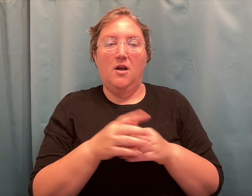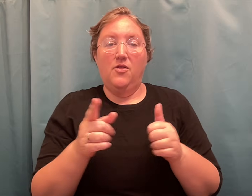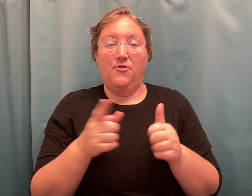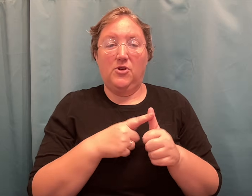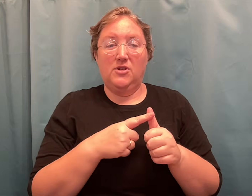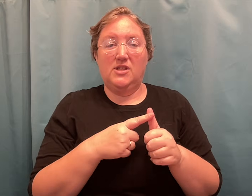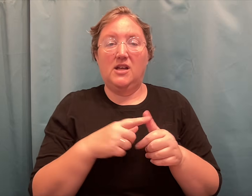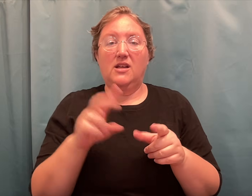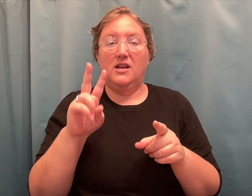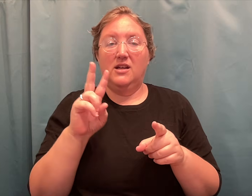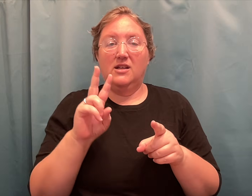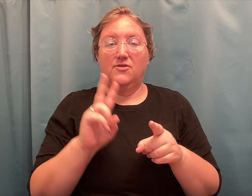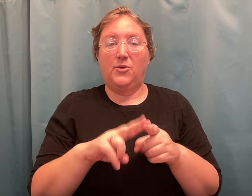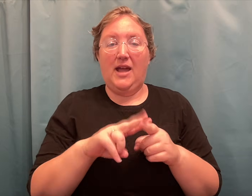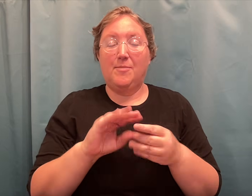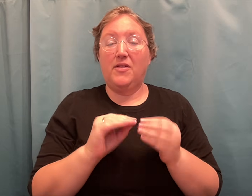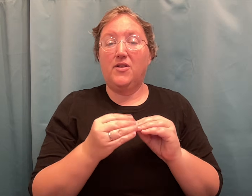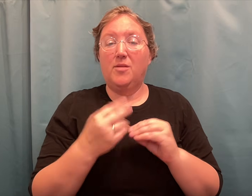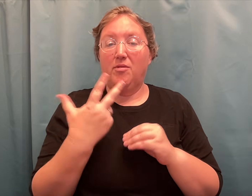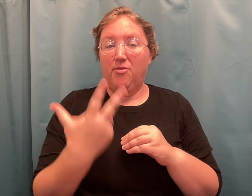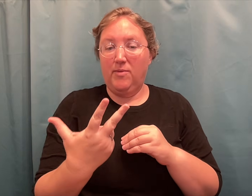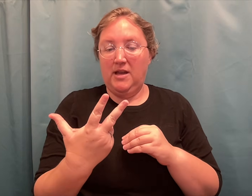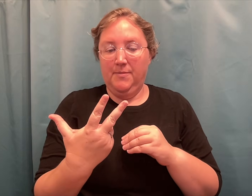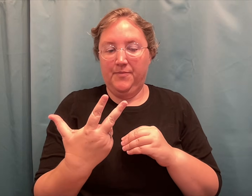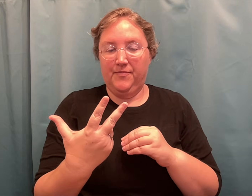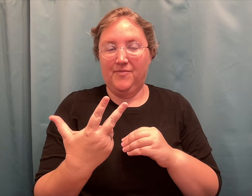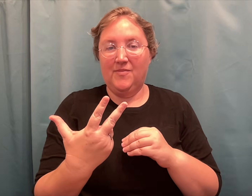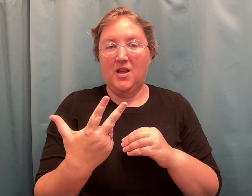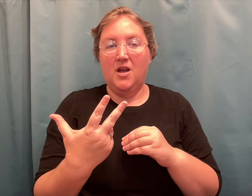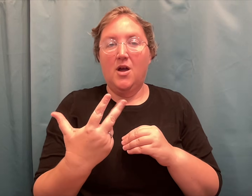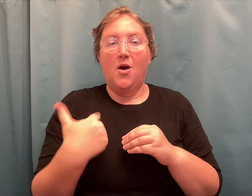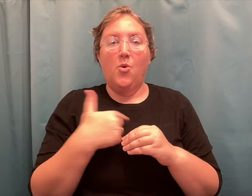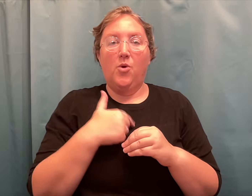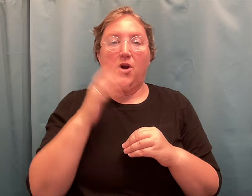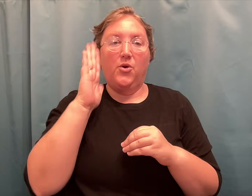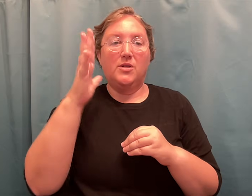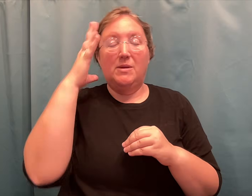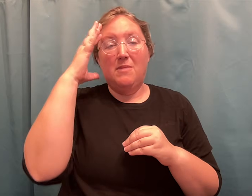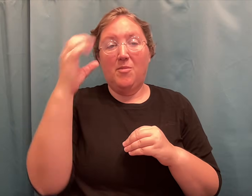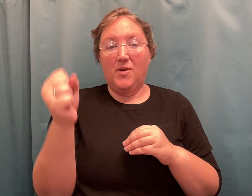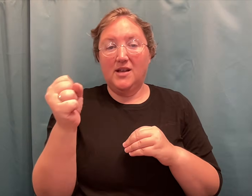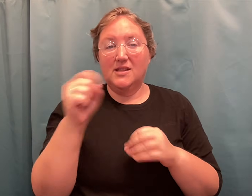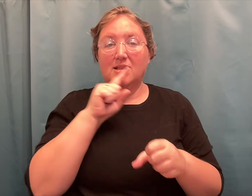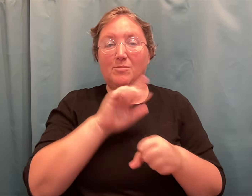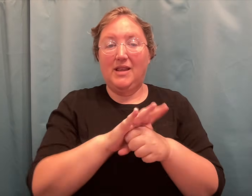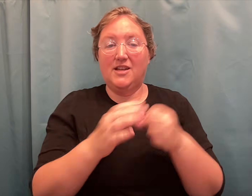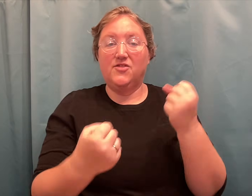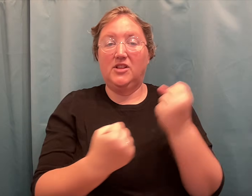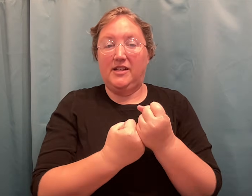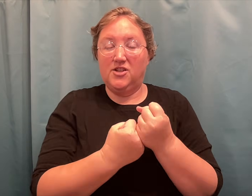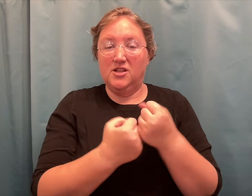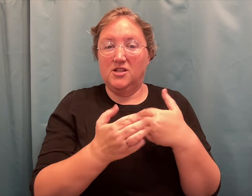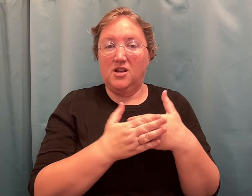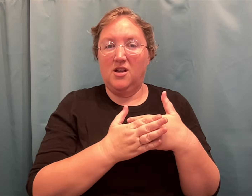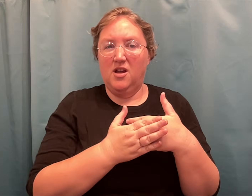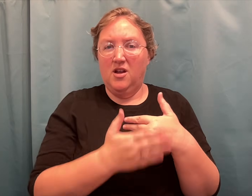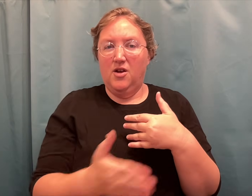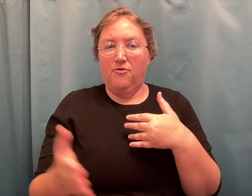The first thing is vocabulary number 3. We're going to be memorizing the Pledge of Allegiance for